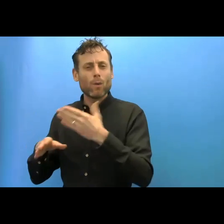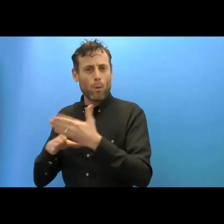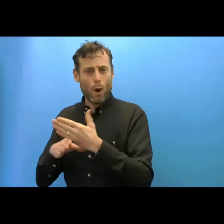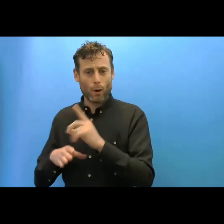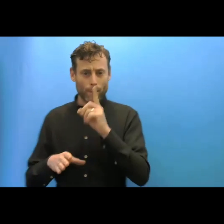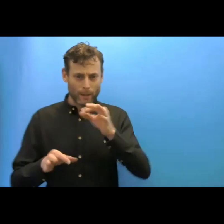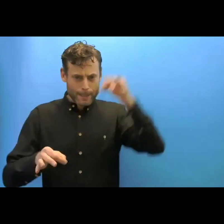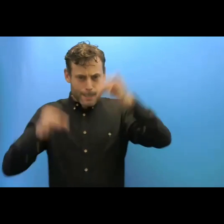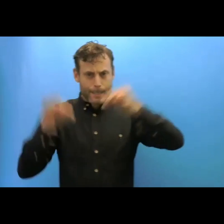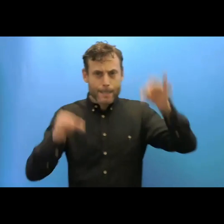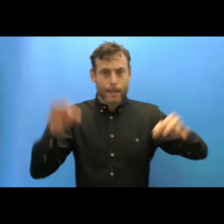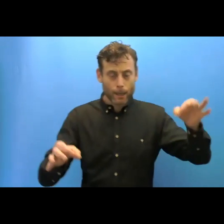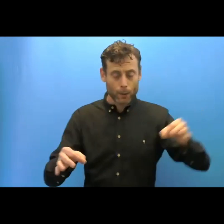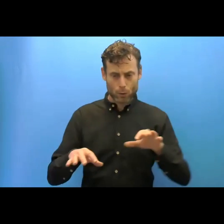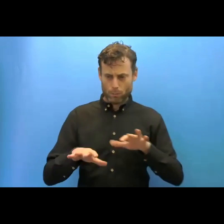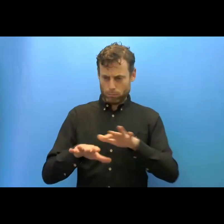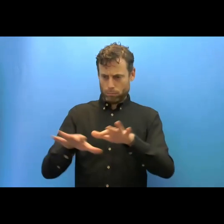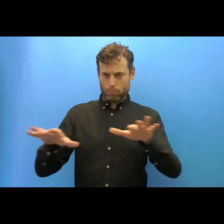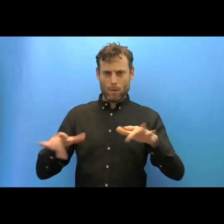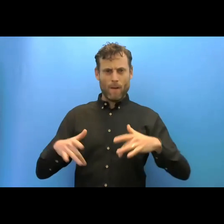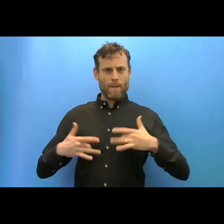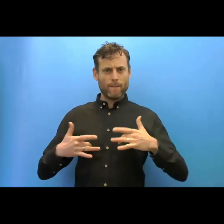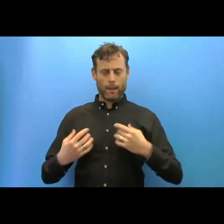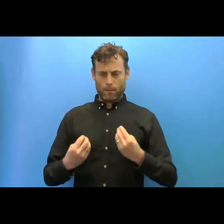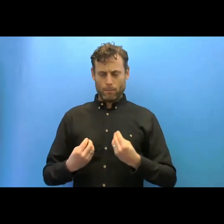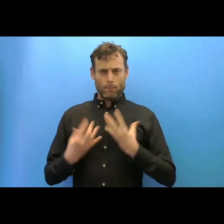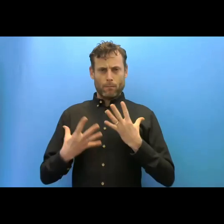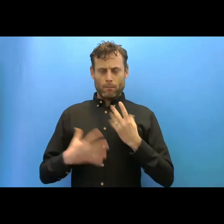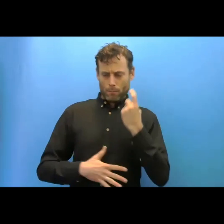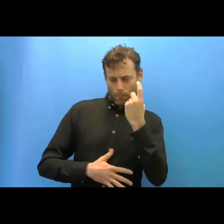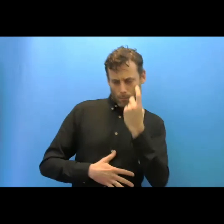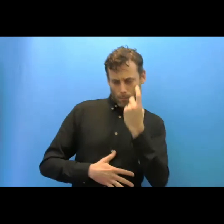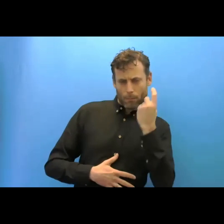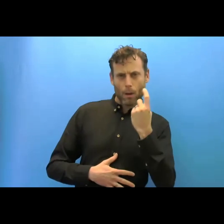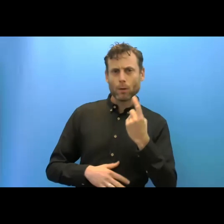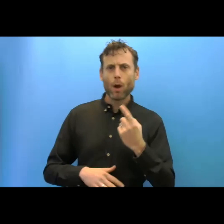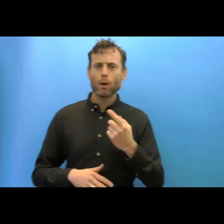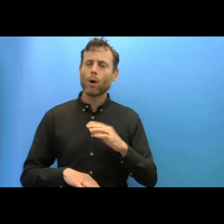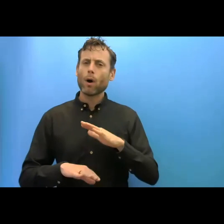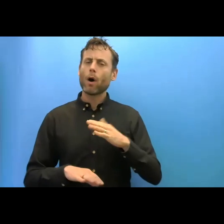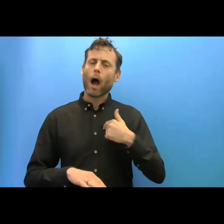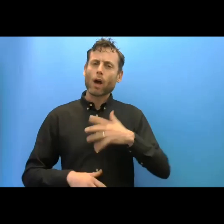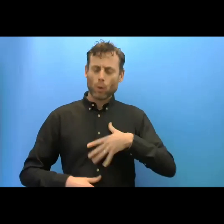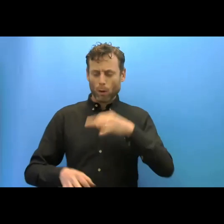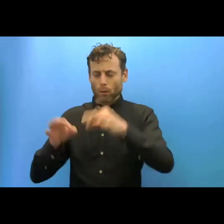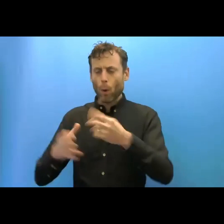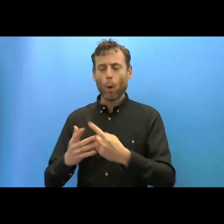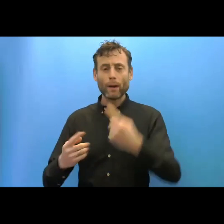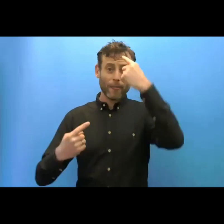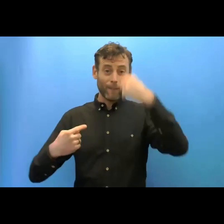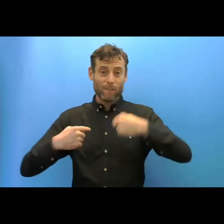looked interesting also. Not just for me as a performer, but to an